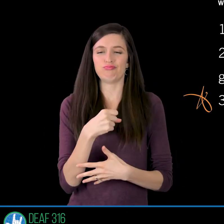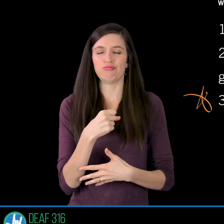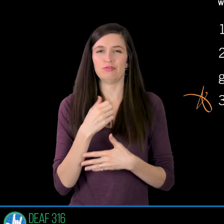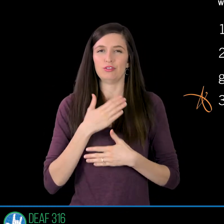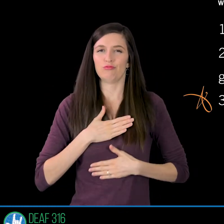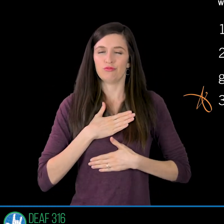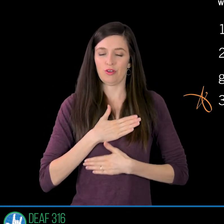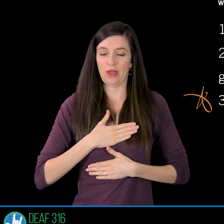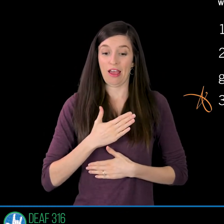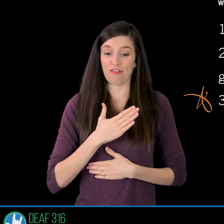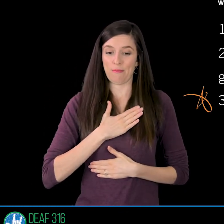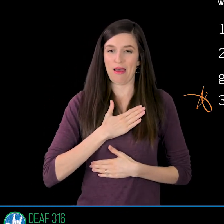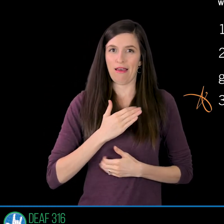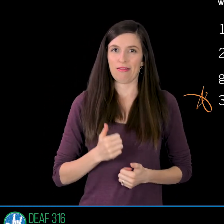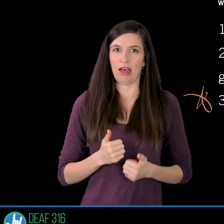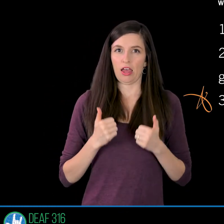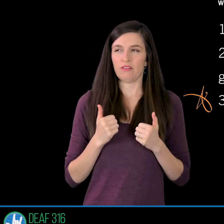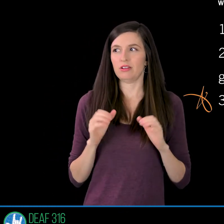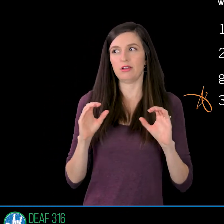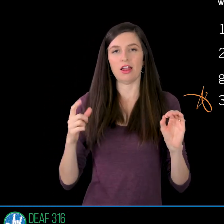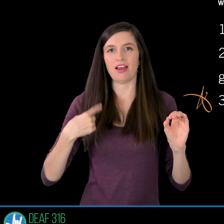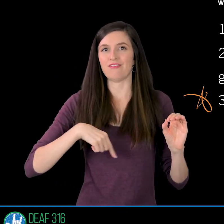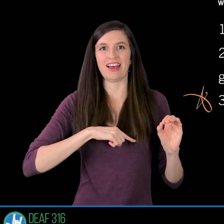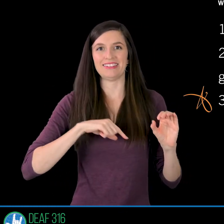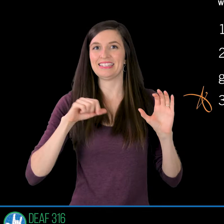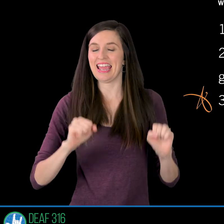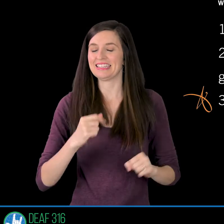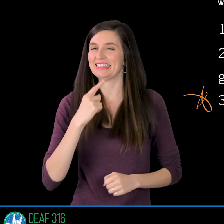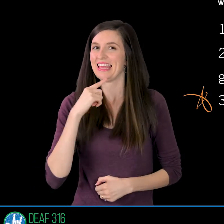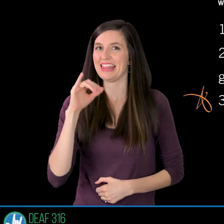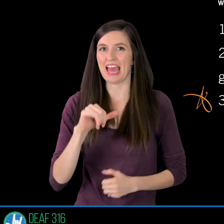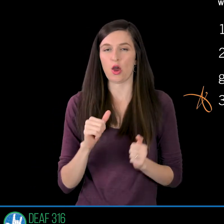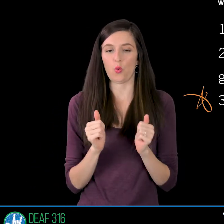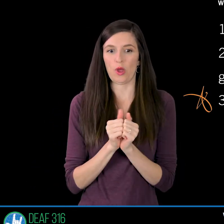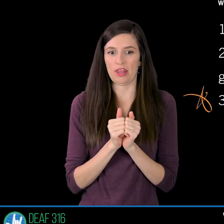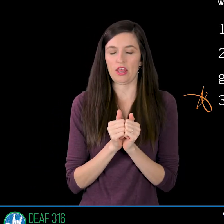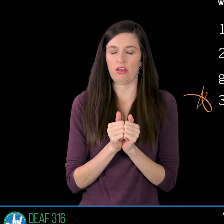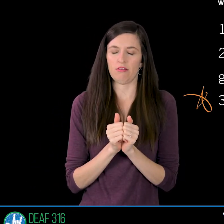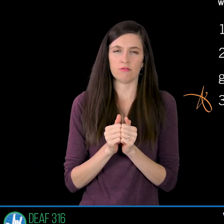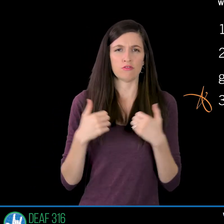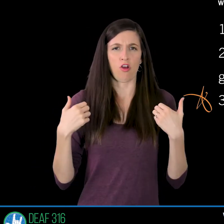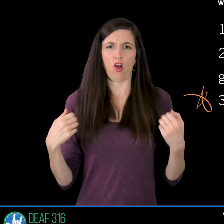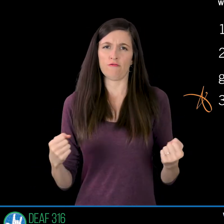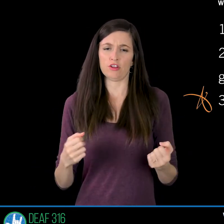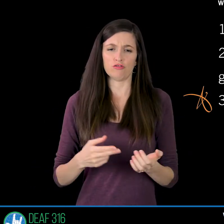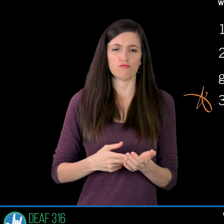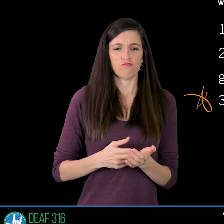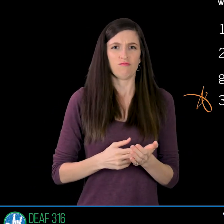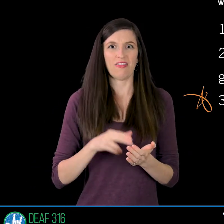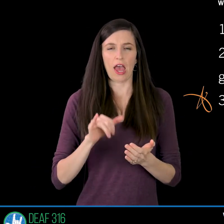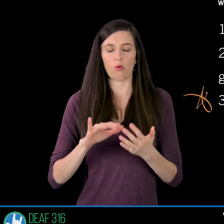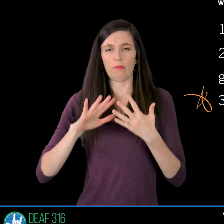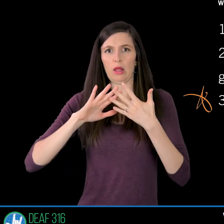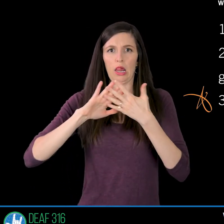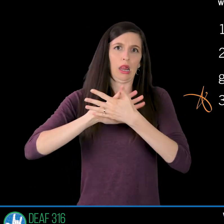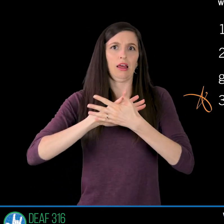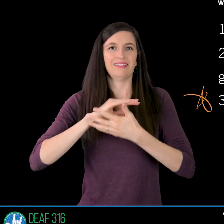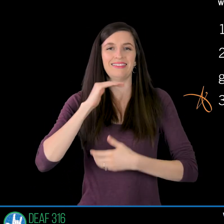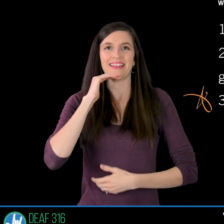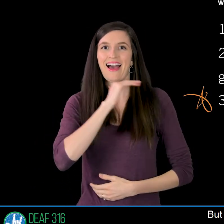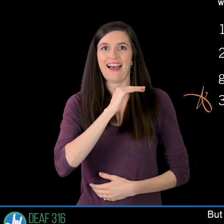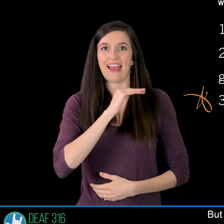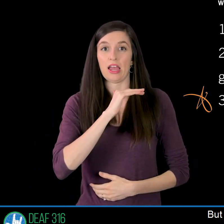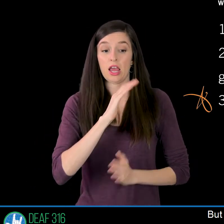treasure and supreme pleasure of my life. None of us has a conscience that would allow us to say that without shame on our face for